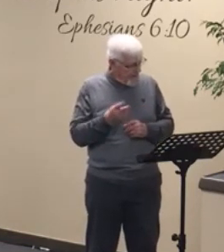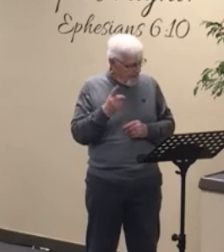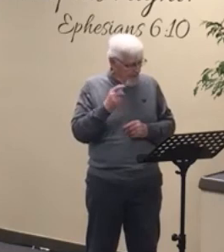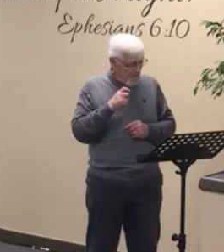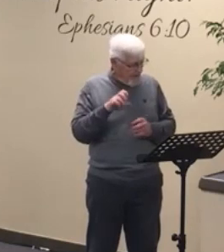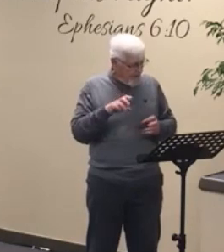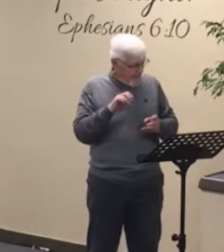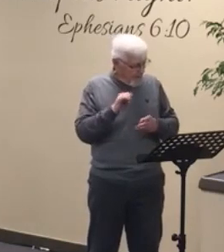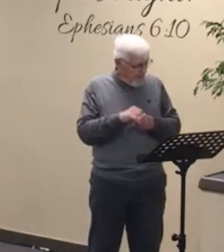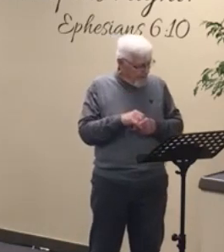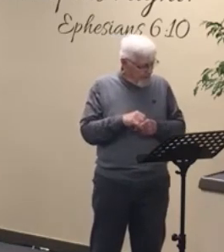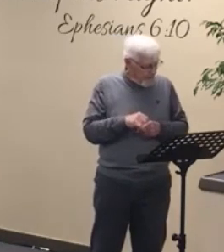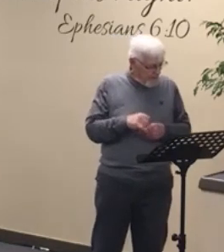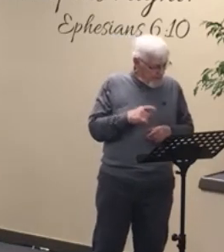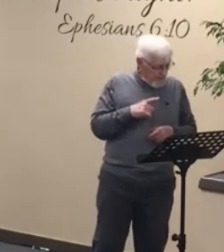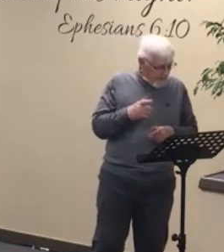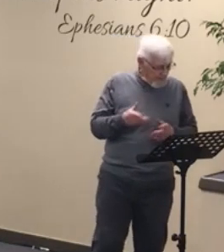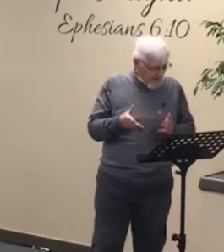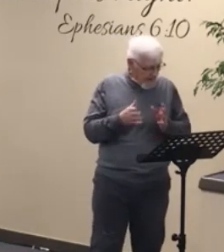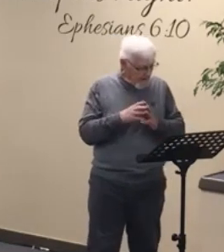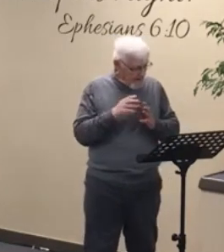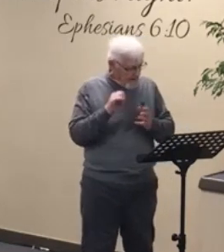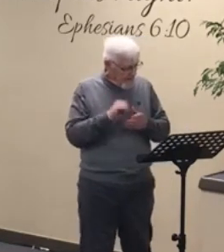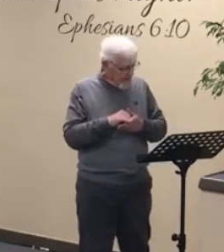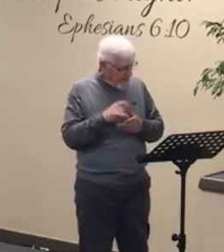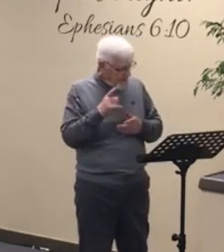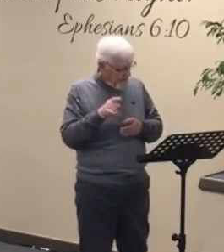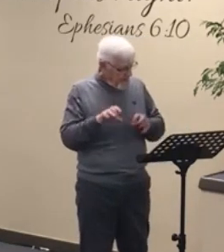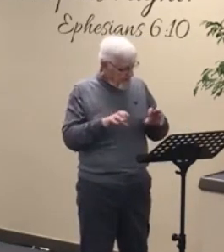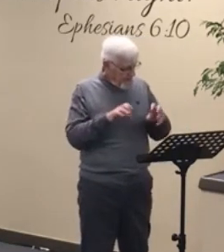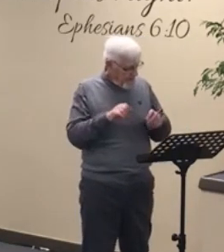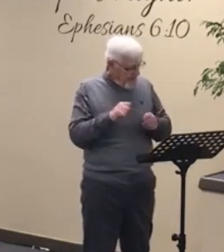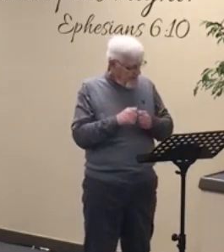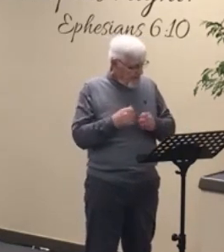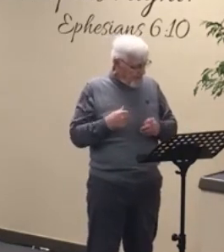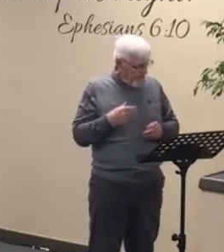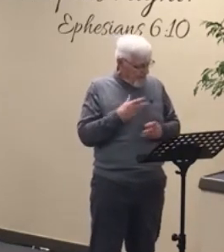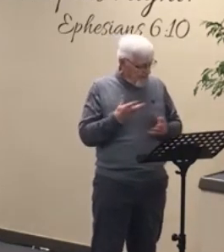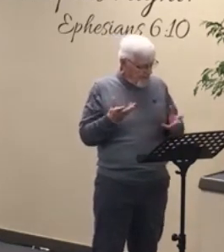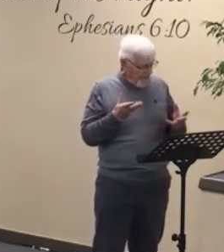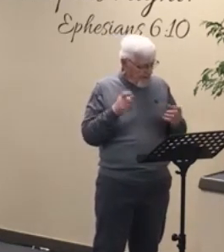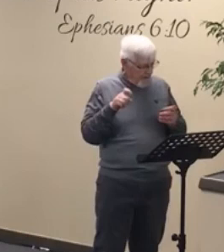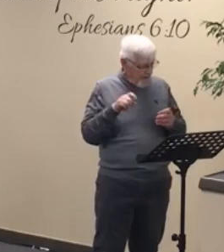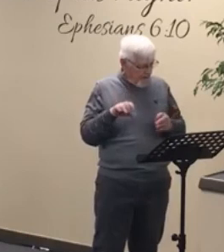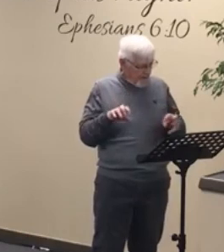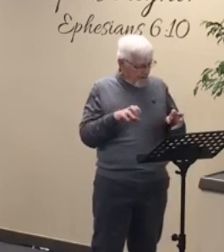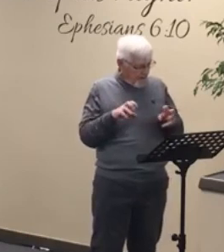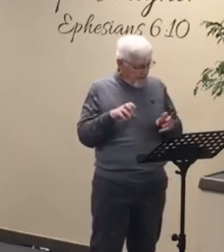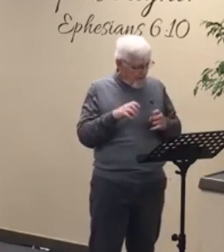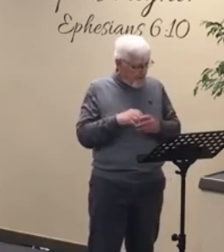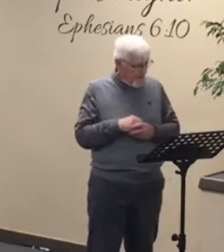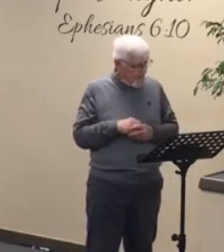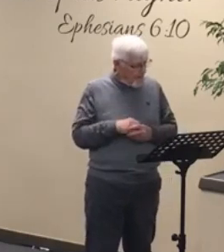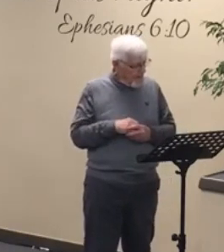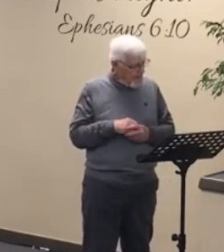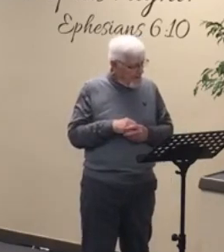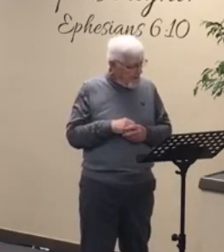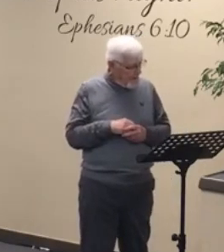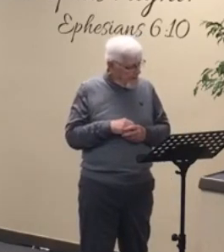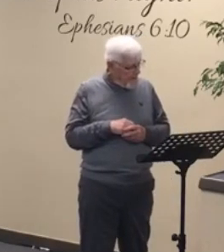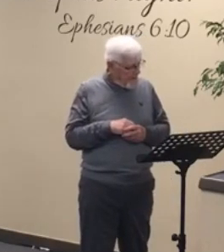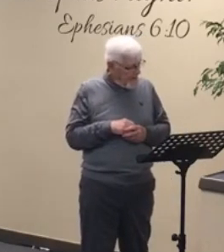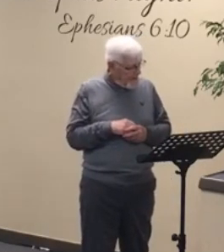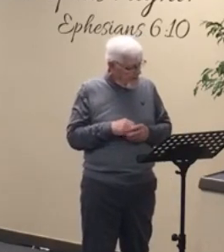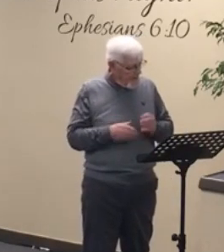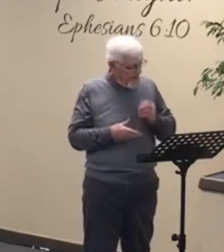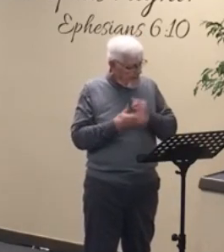if we don't, Lord, I ask that you would do what you need to do in each of our lives, starting with myself, to